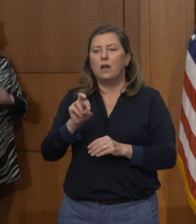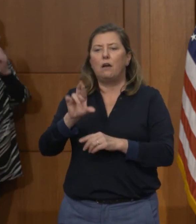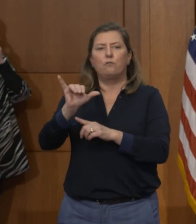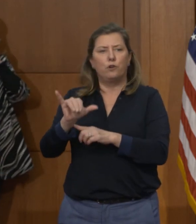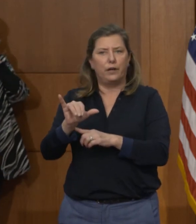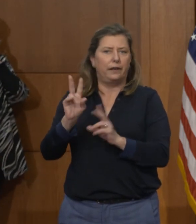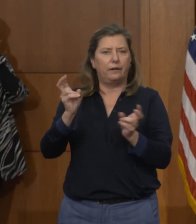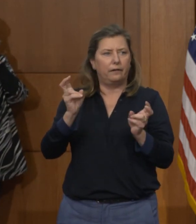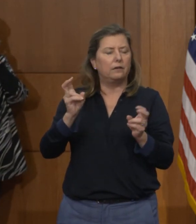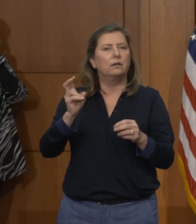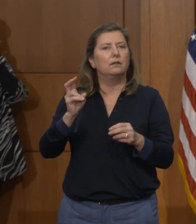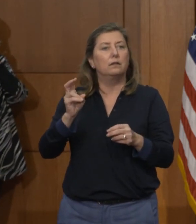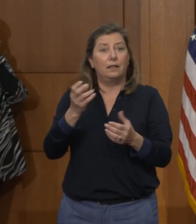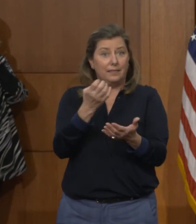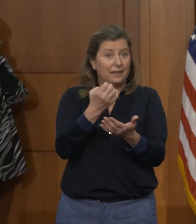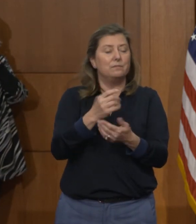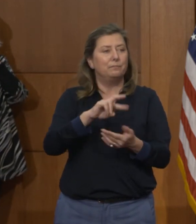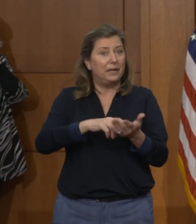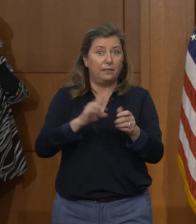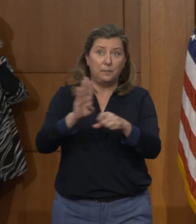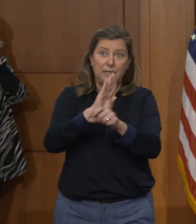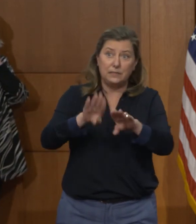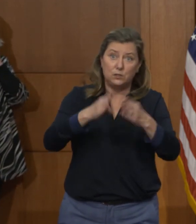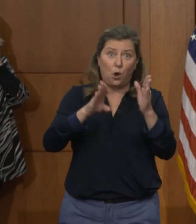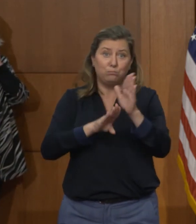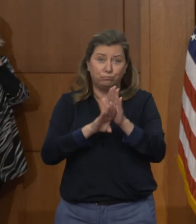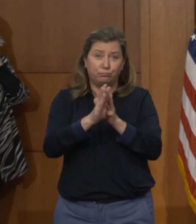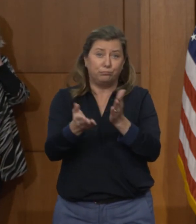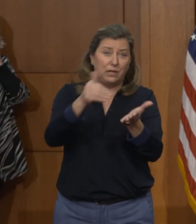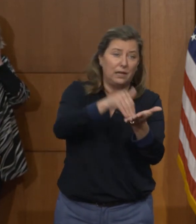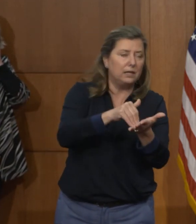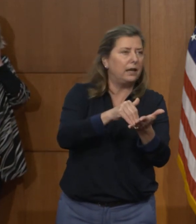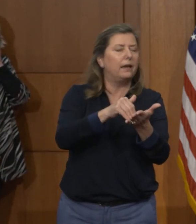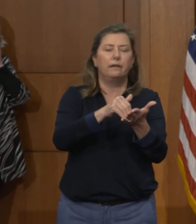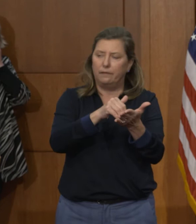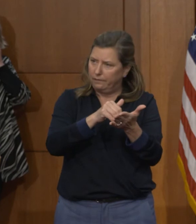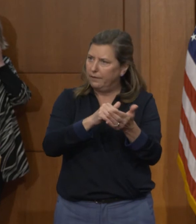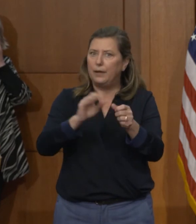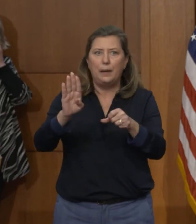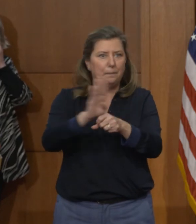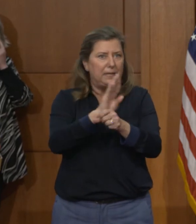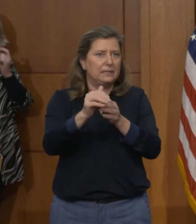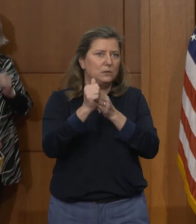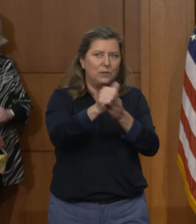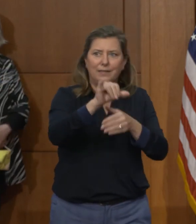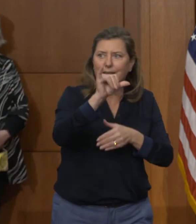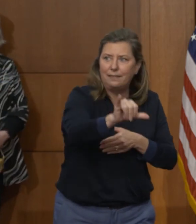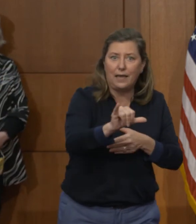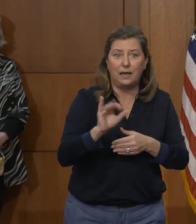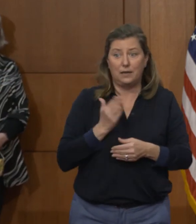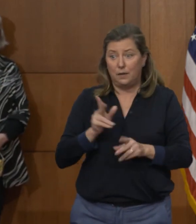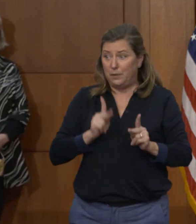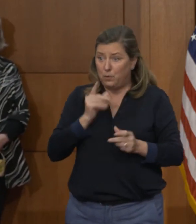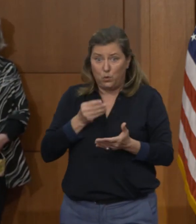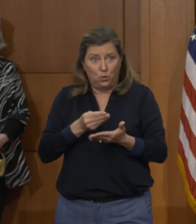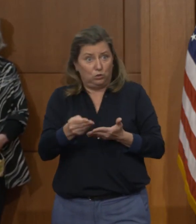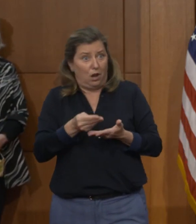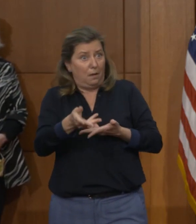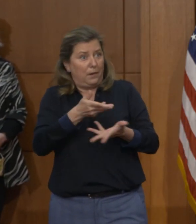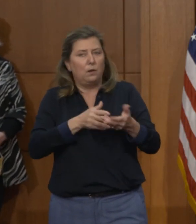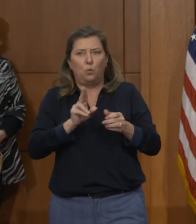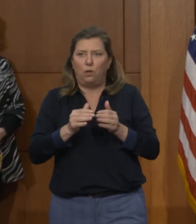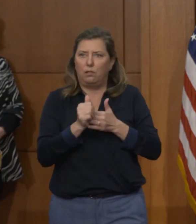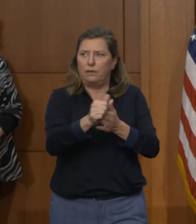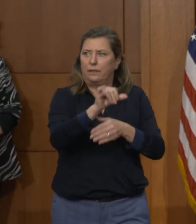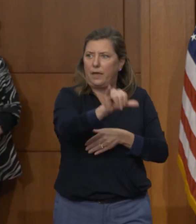economic recovery, is really going to be driven by our businesses and by our consumers. And so this is the reason we've reached